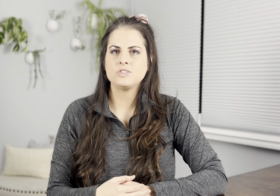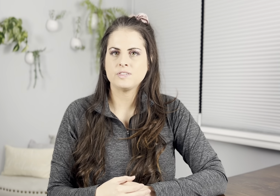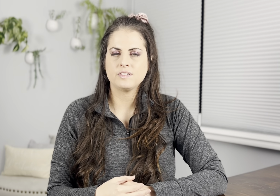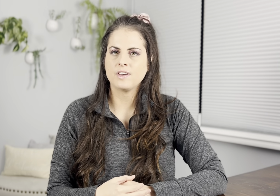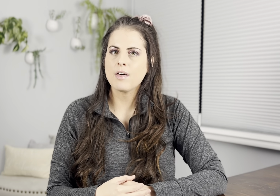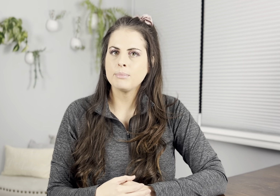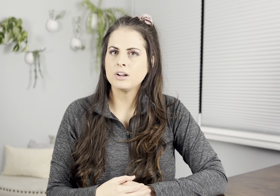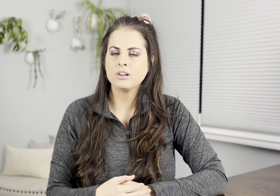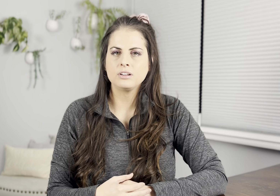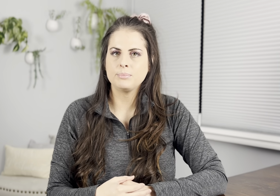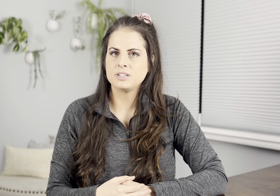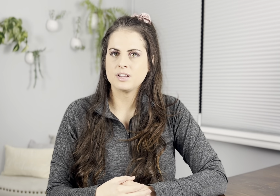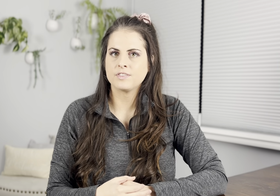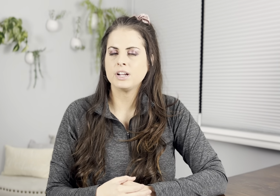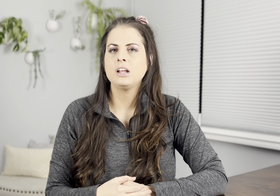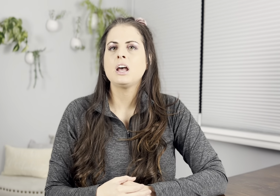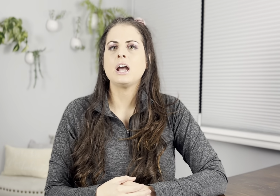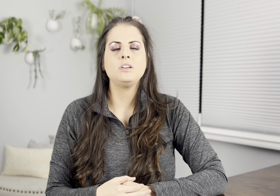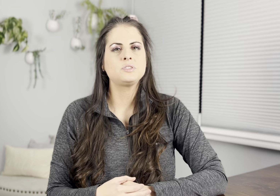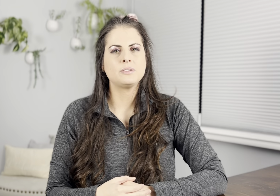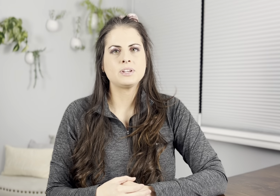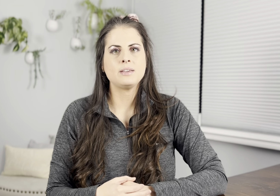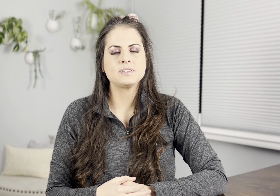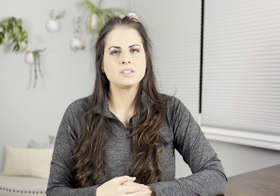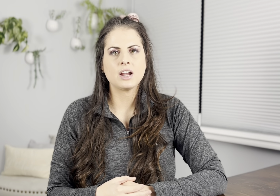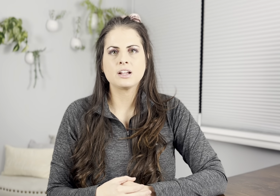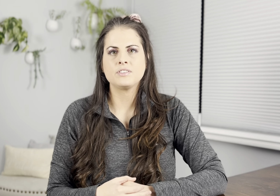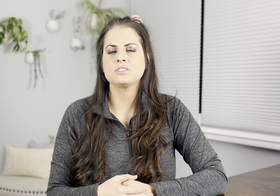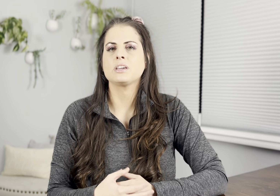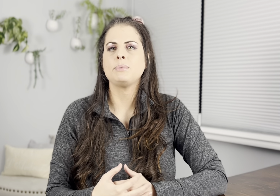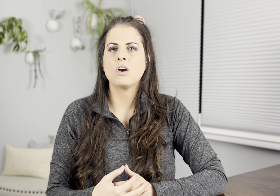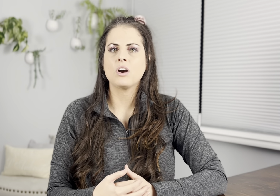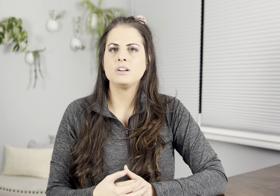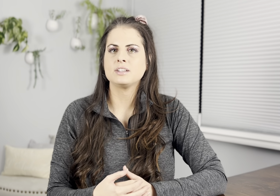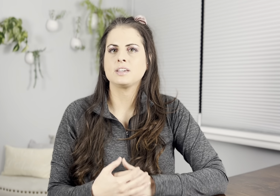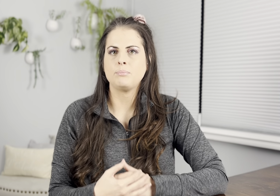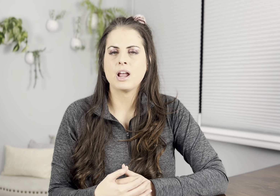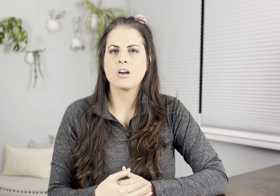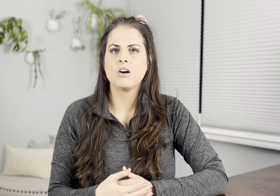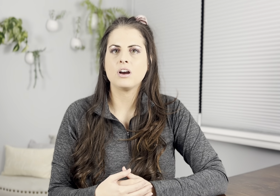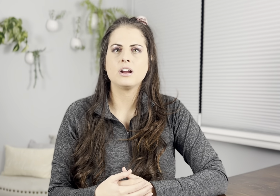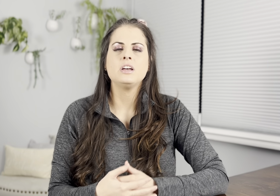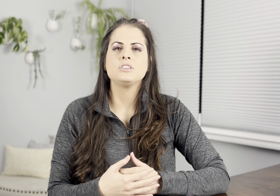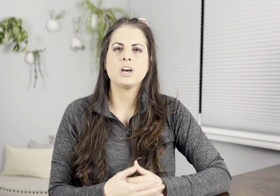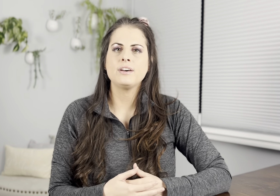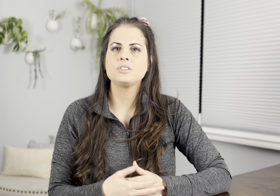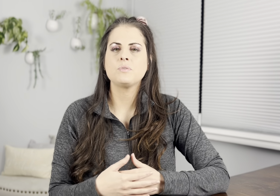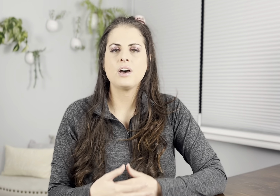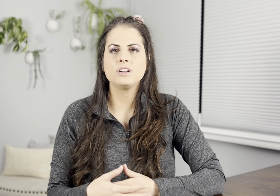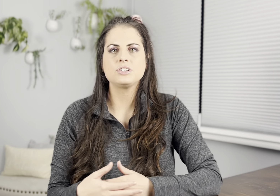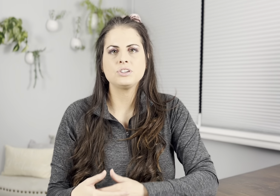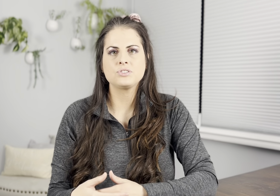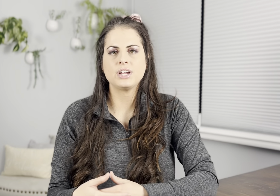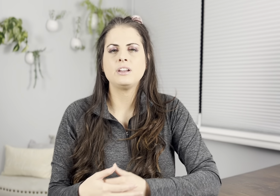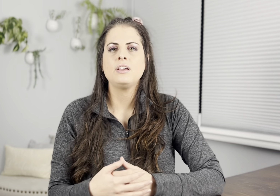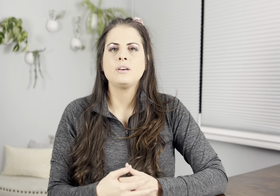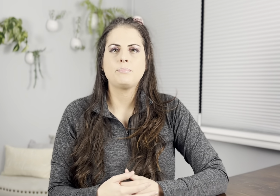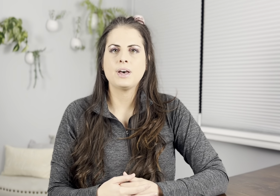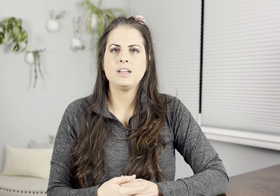of development are a little bit different. I know sometimes as caregivers, it can be hard not to compare our child to other children, but